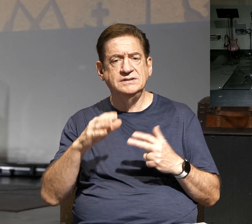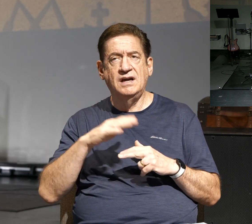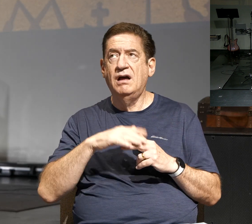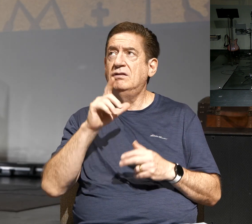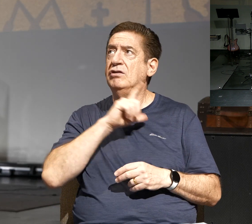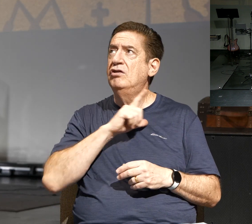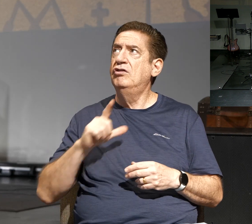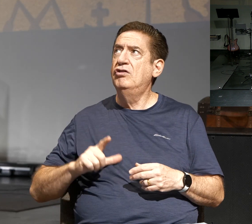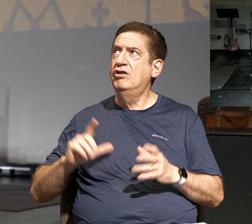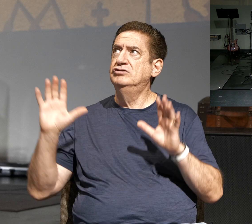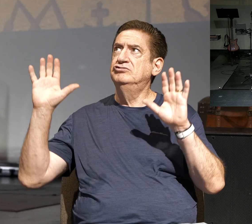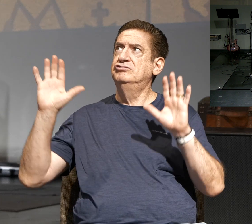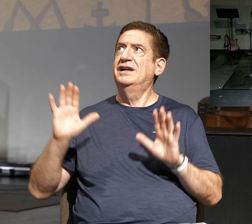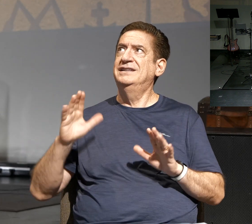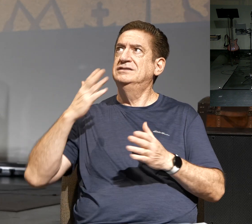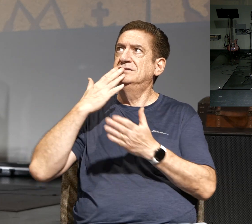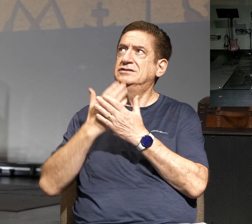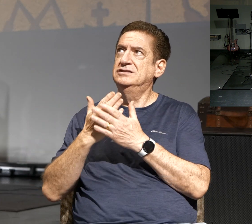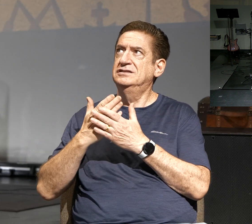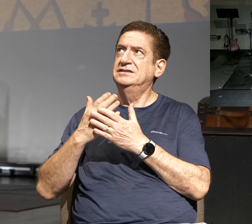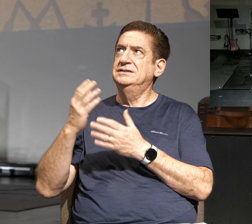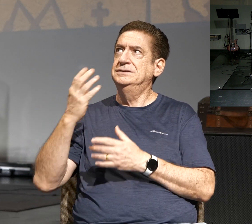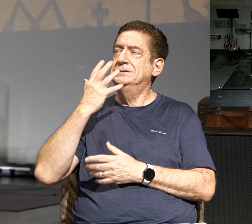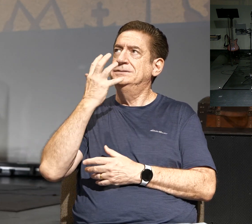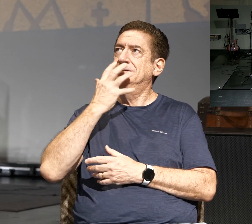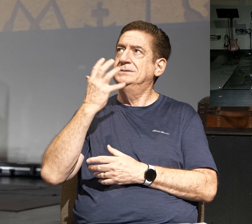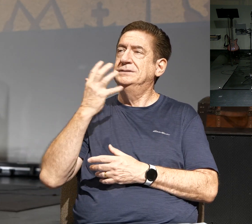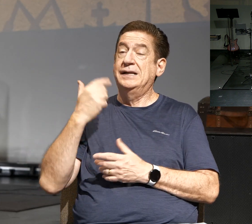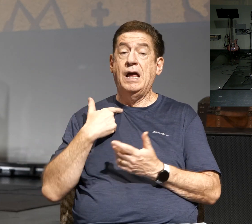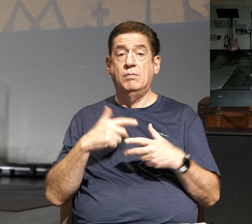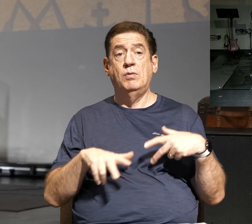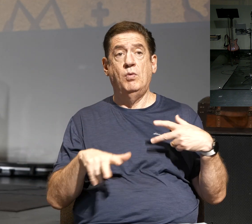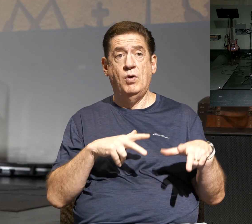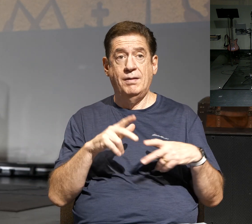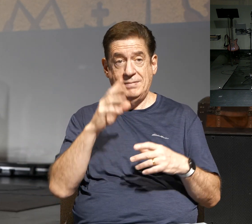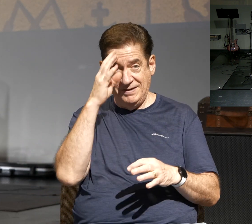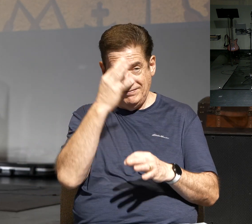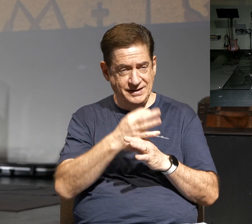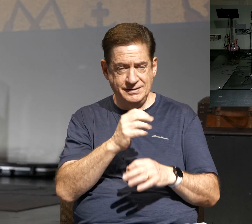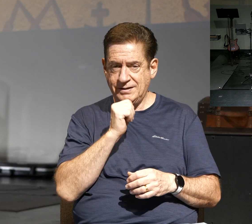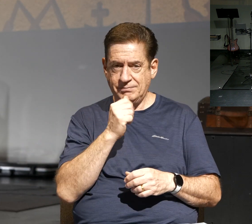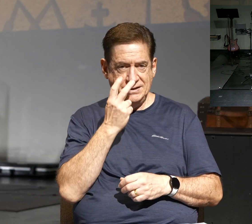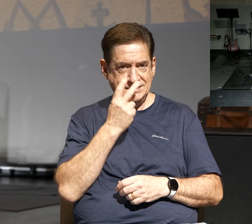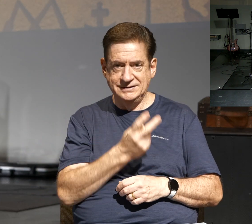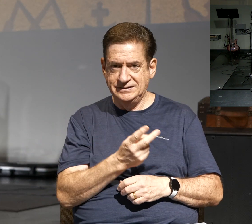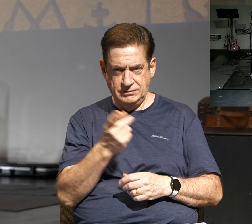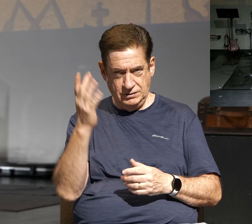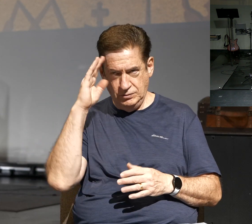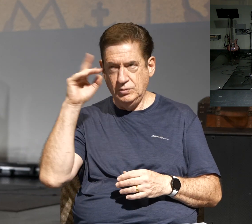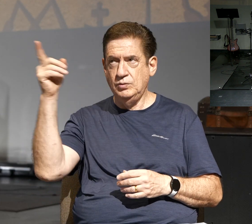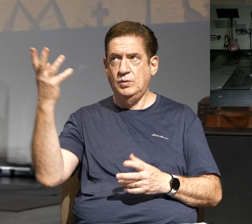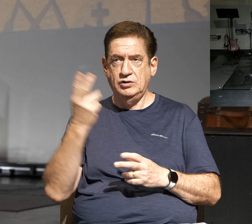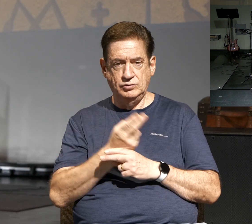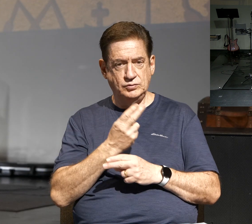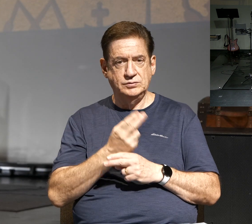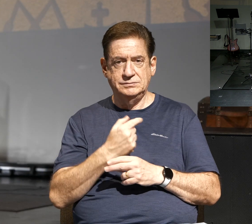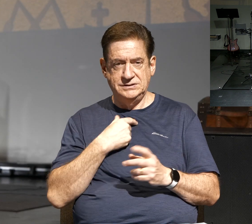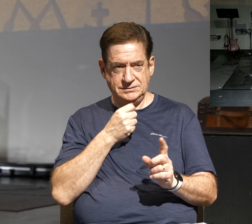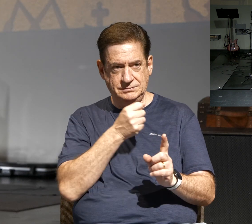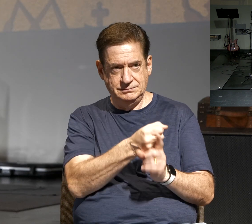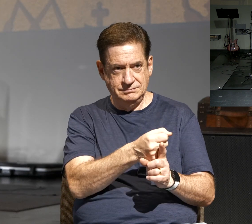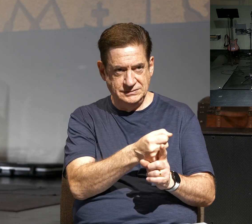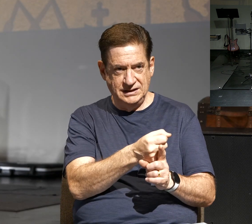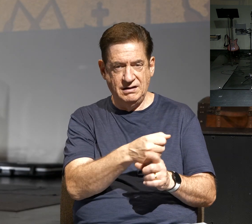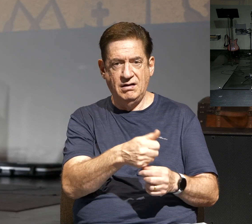Lord's greatness and goodness, but now I got to walk by faith and not by sight. God, I know that you want to use me to make an impact in